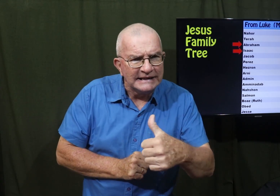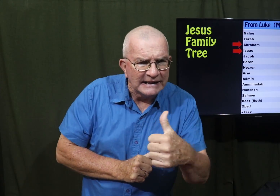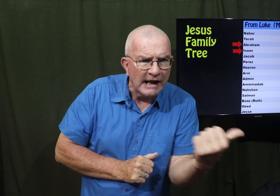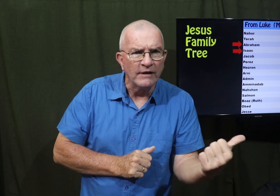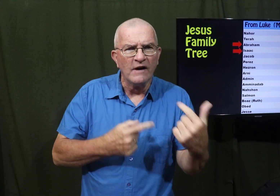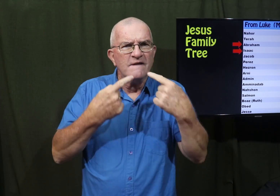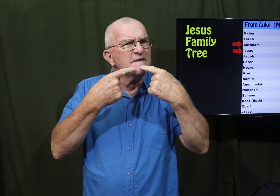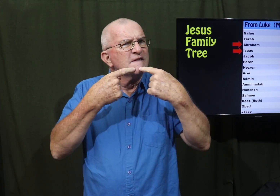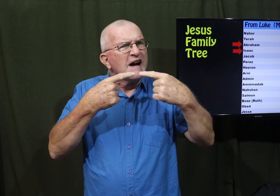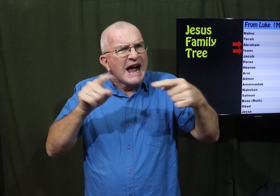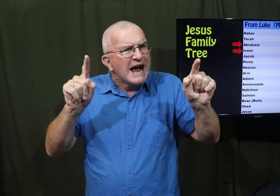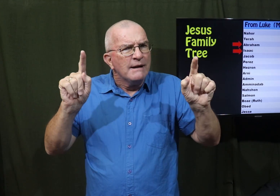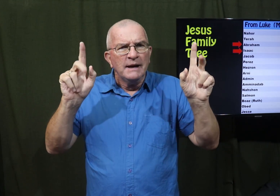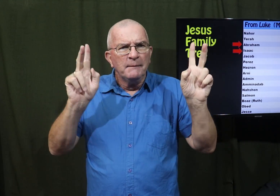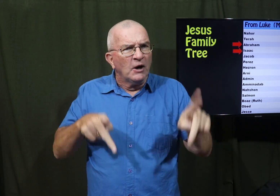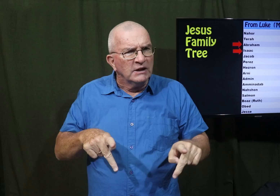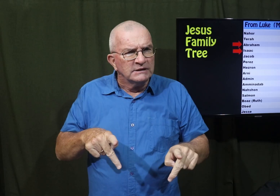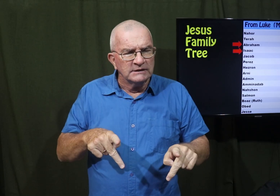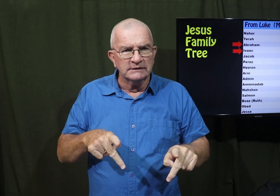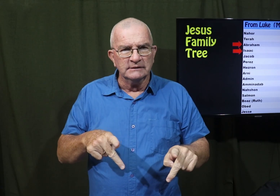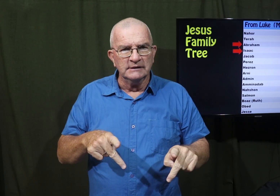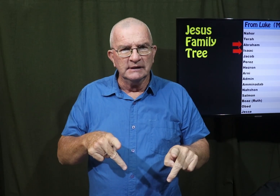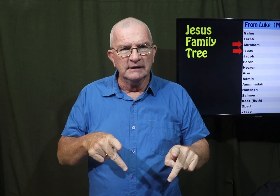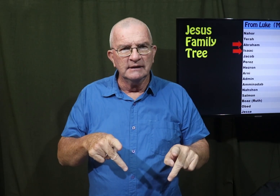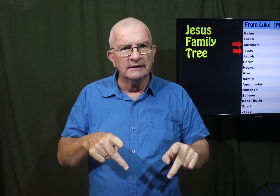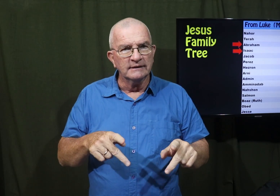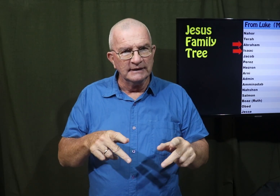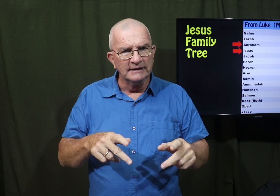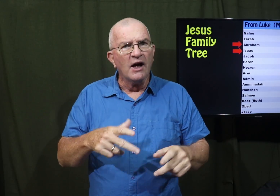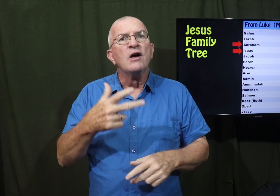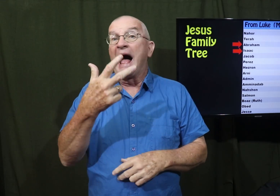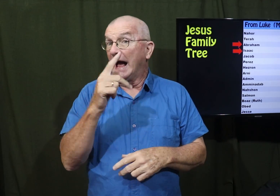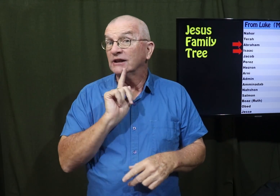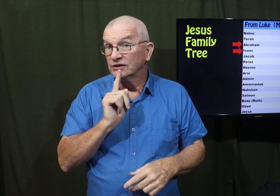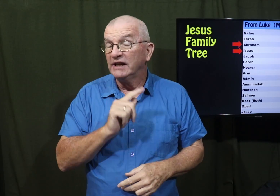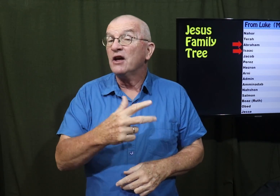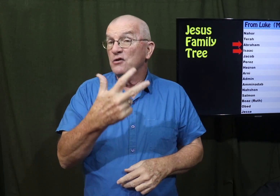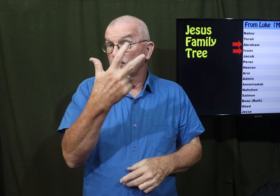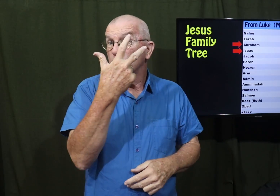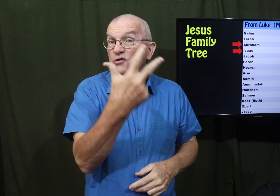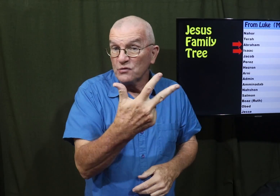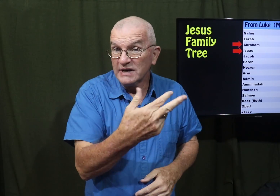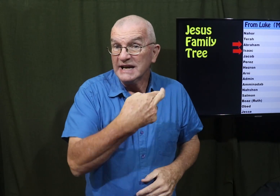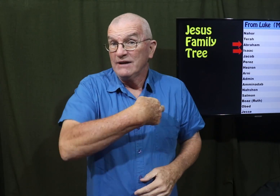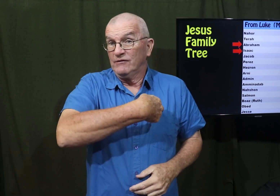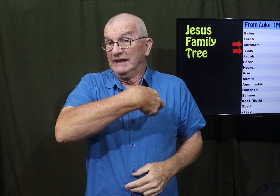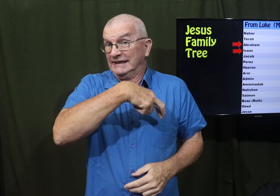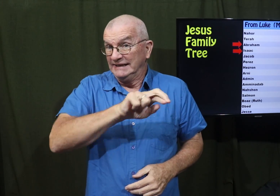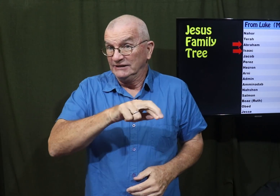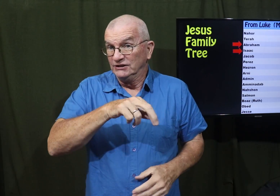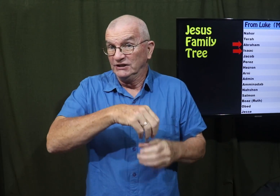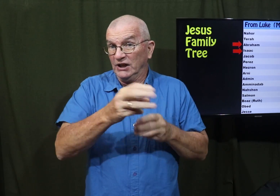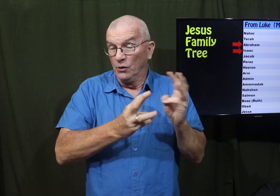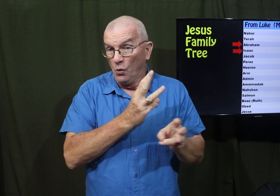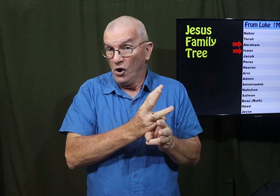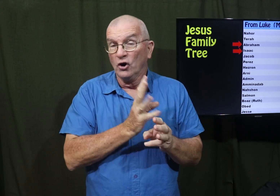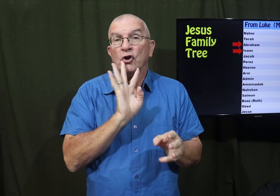is also a very famous person. And really, three religions in the world